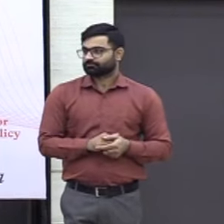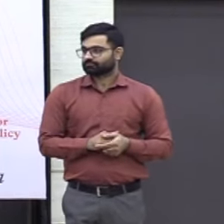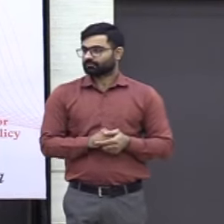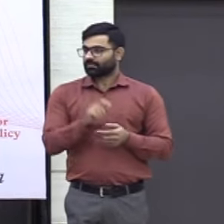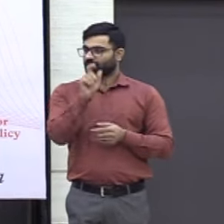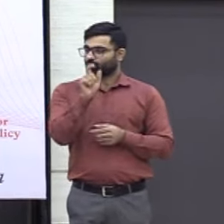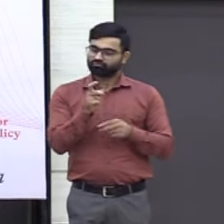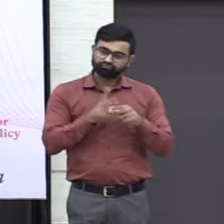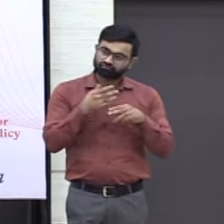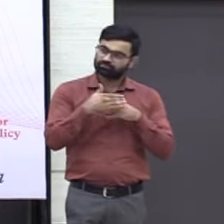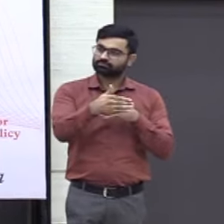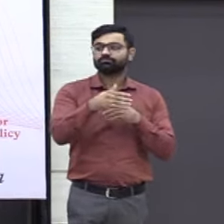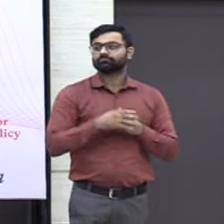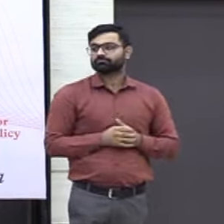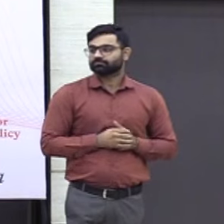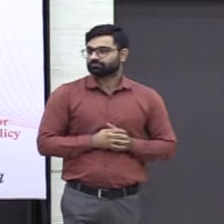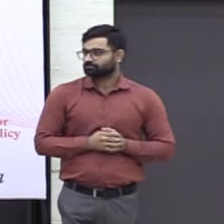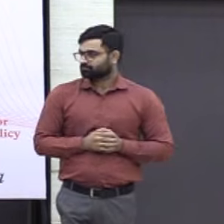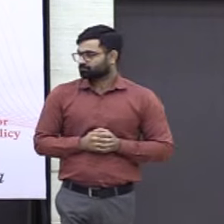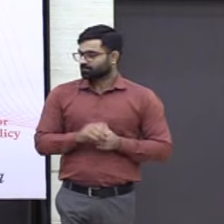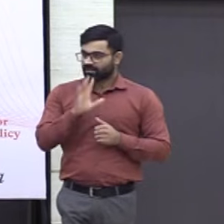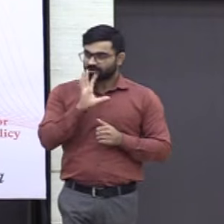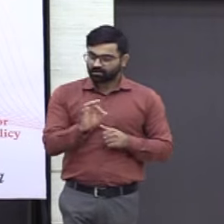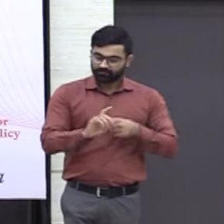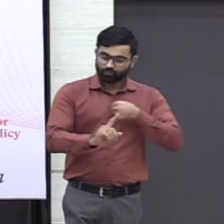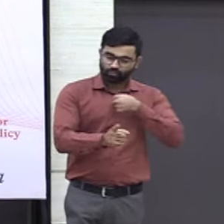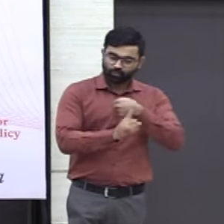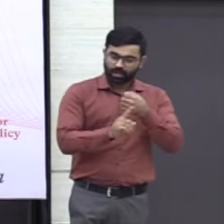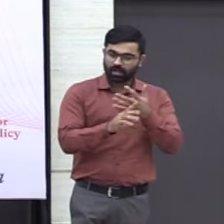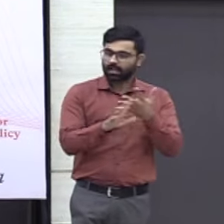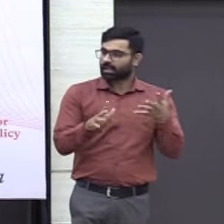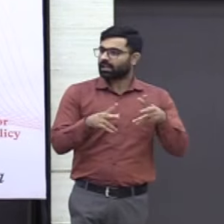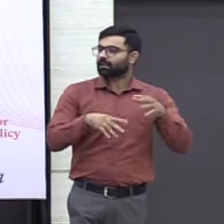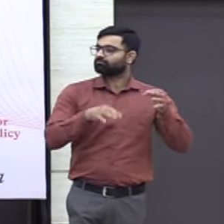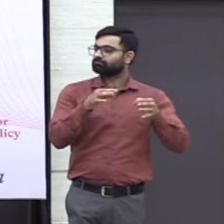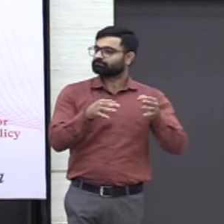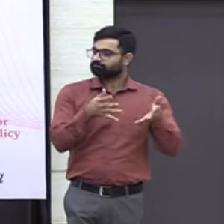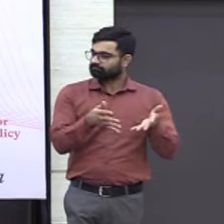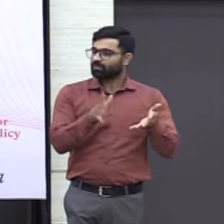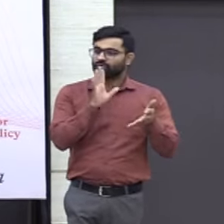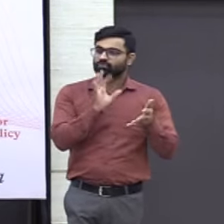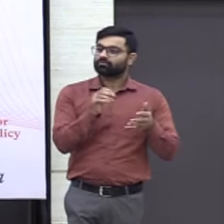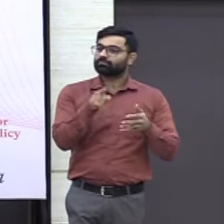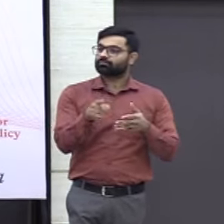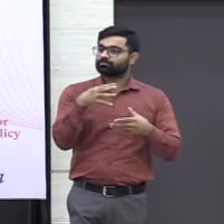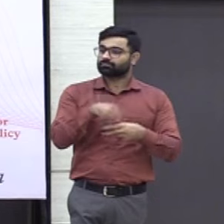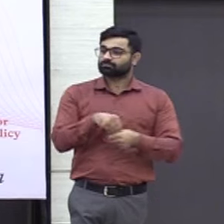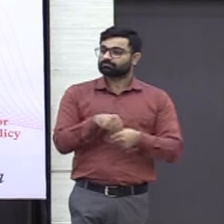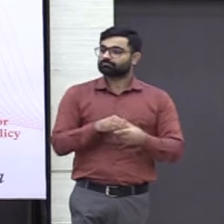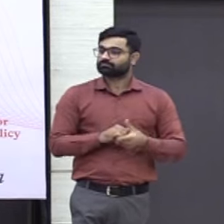Word for word. It was such a fine piece of legislation. And actually, they say